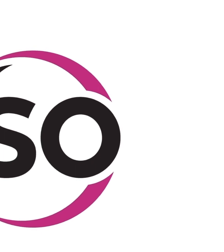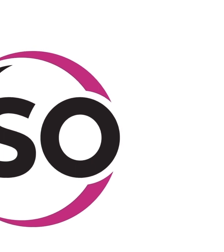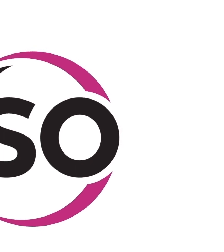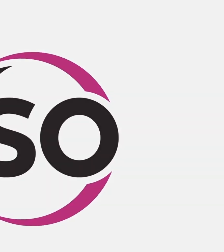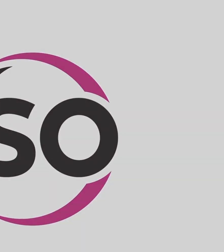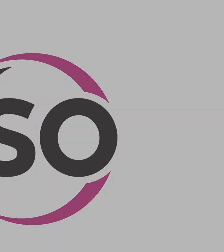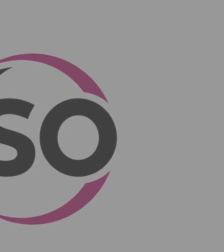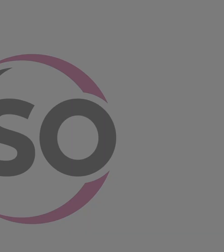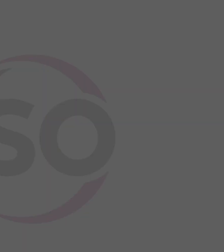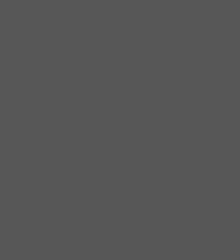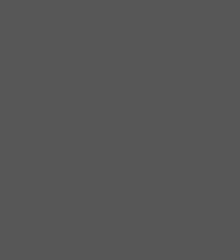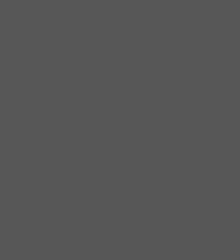VSO